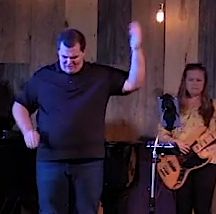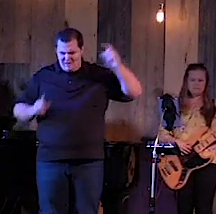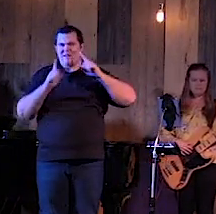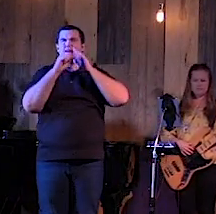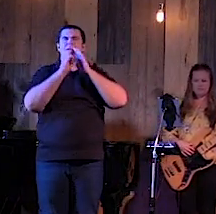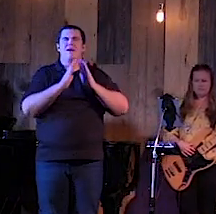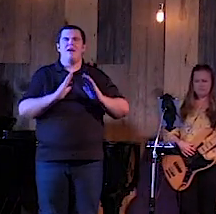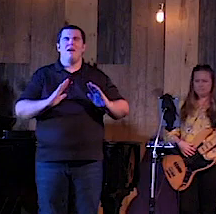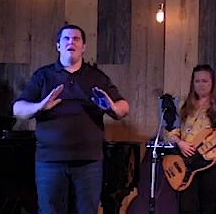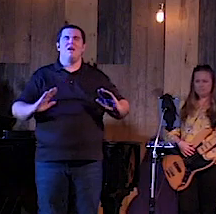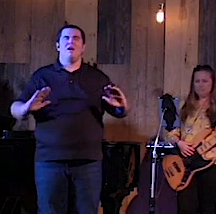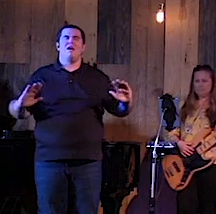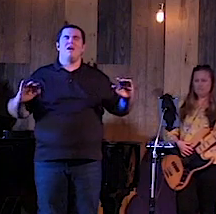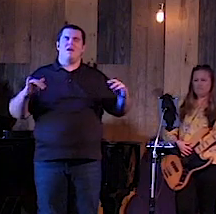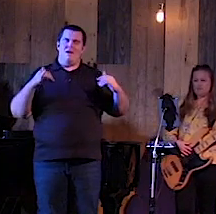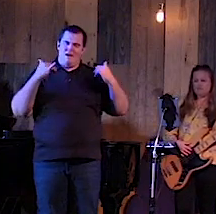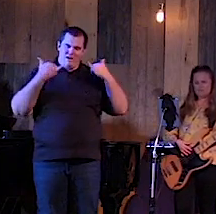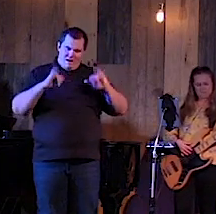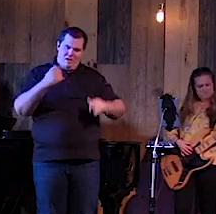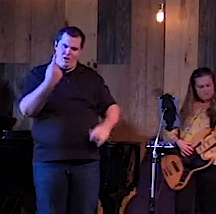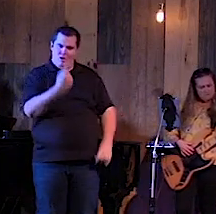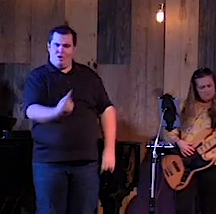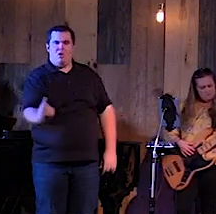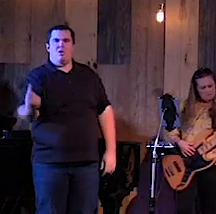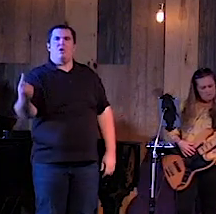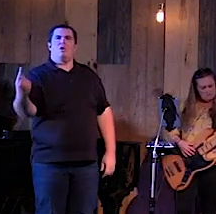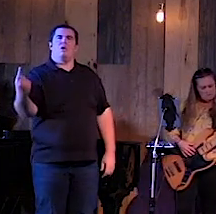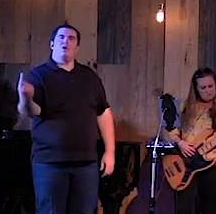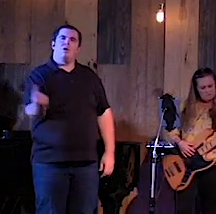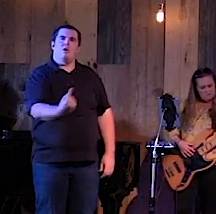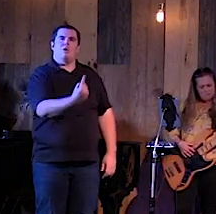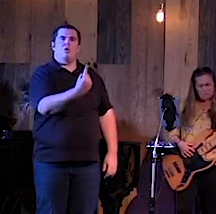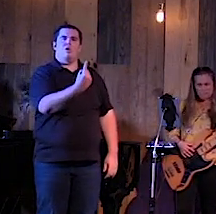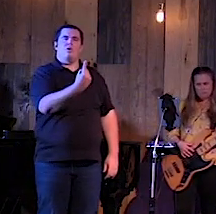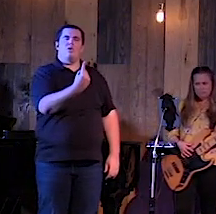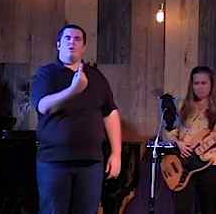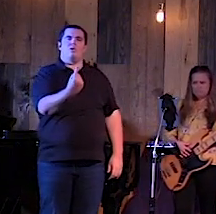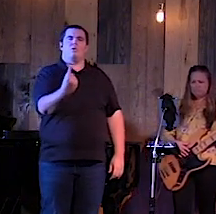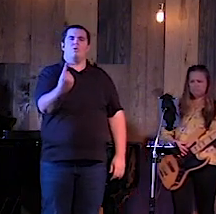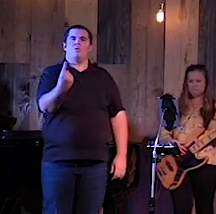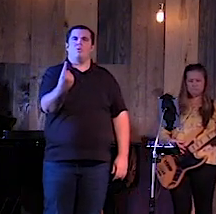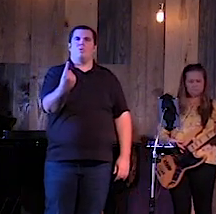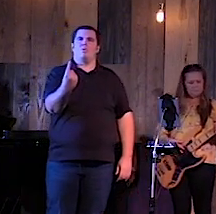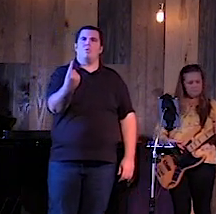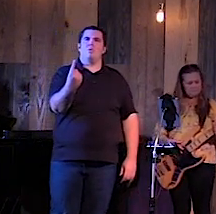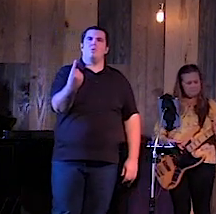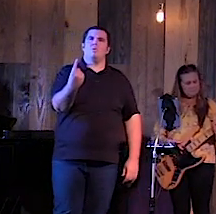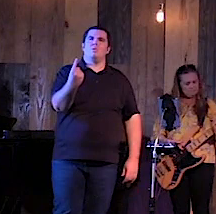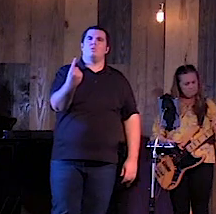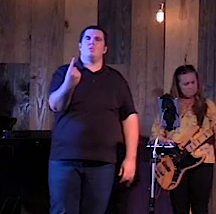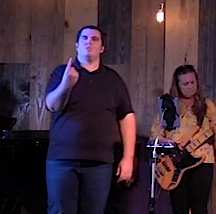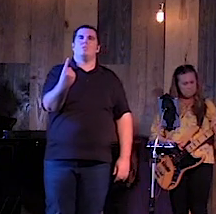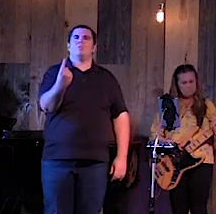Messiah still and all alone.